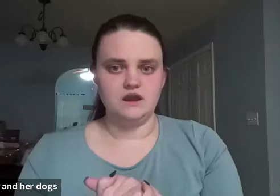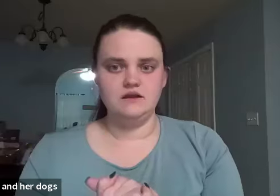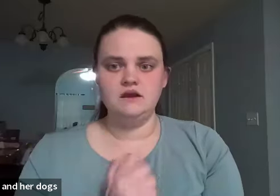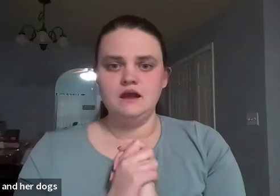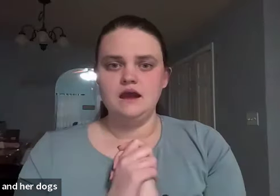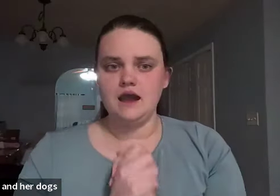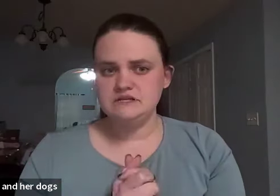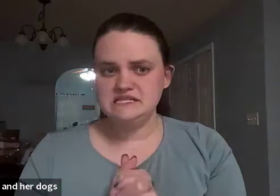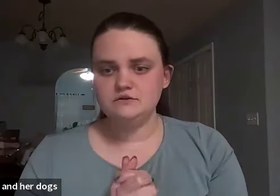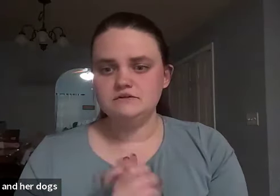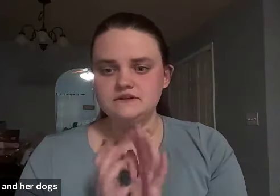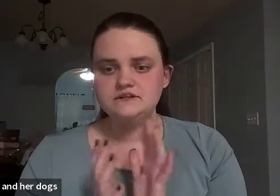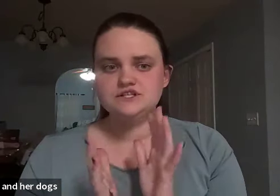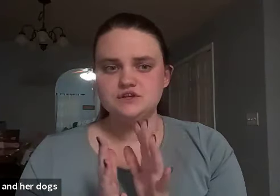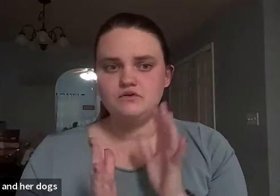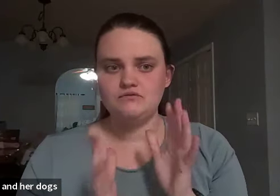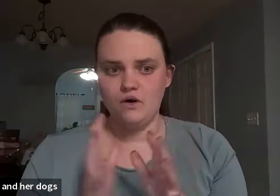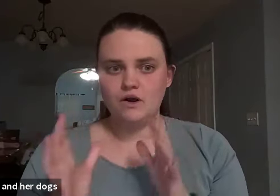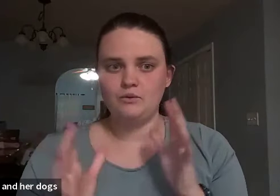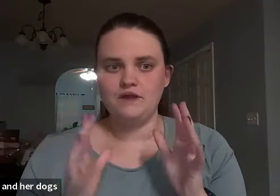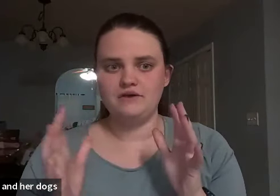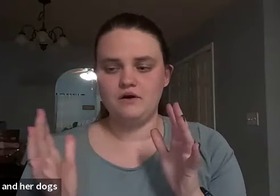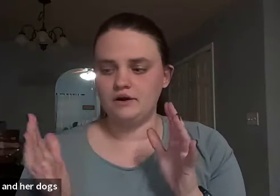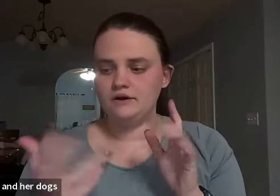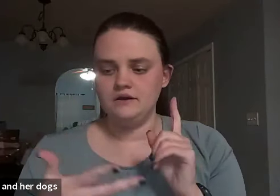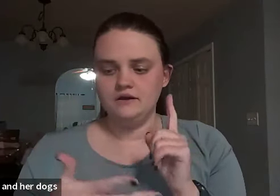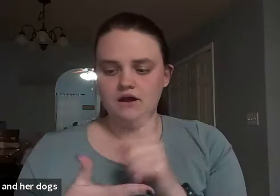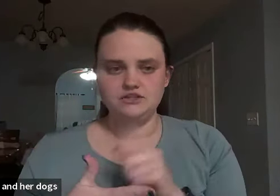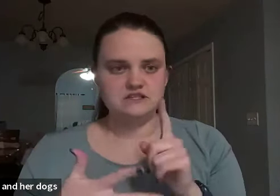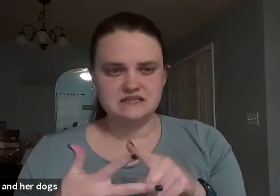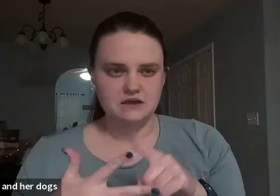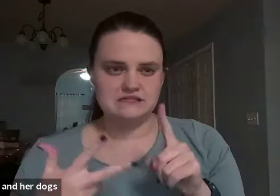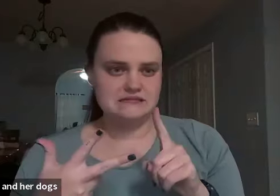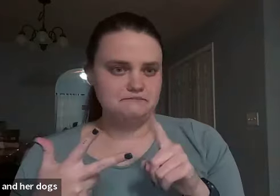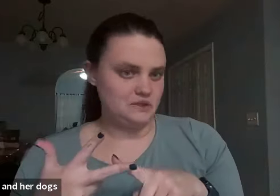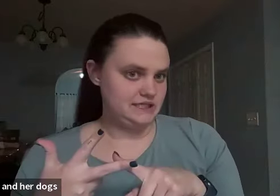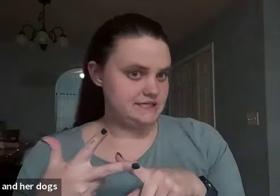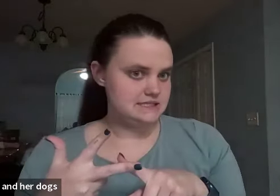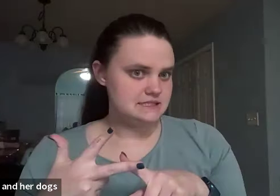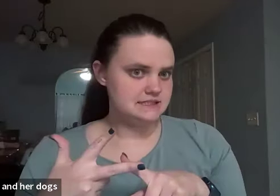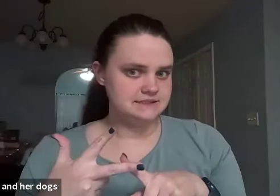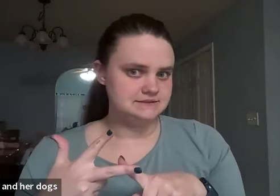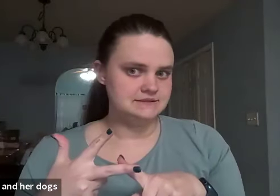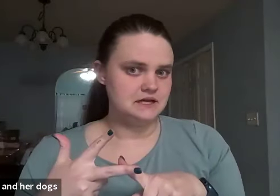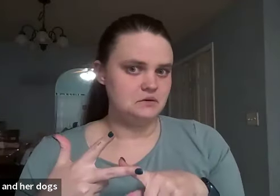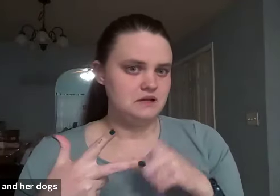Okay. How is everyone feeling so far with our hundreds, thousands, and millions? I know we